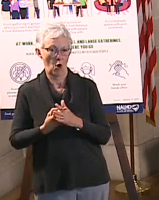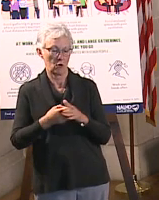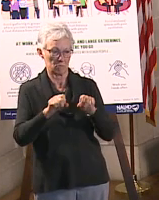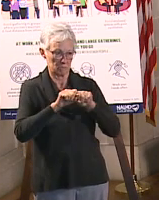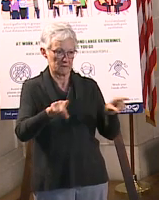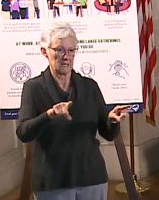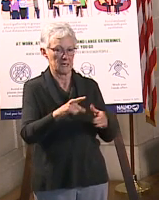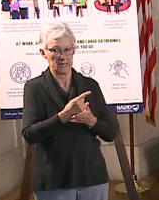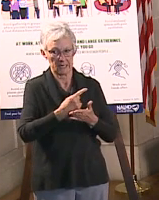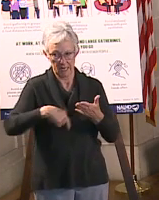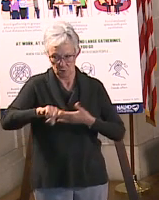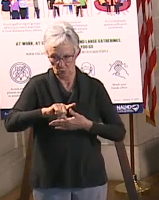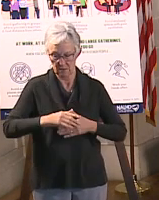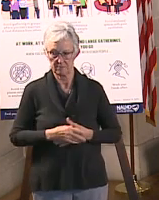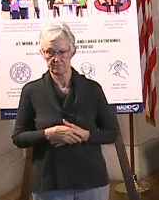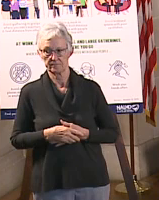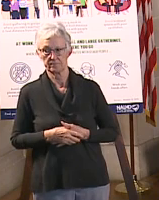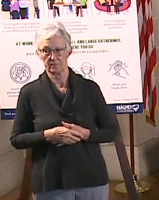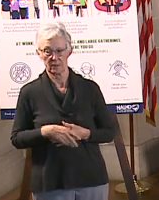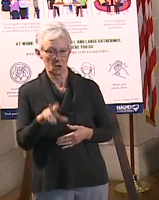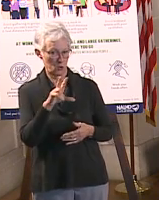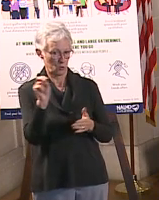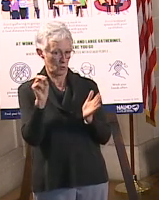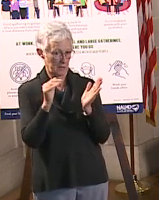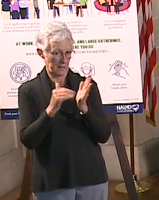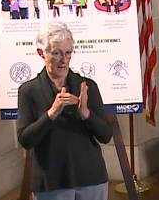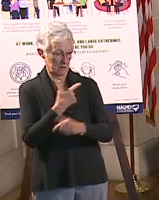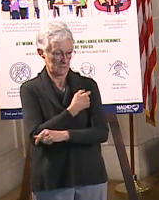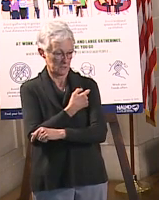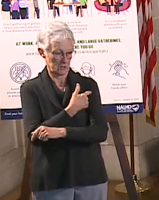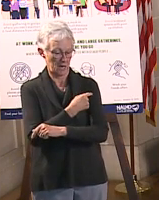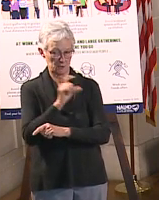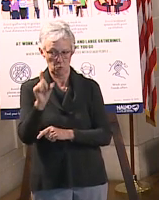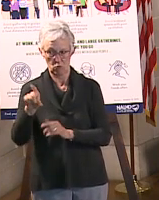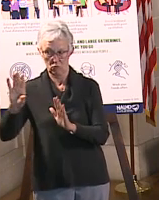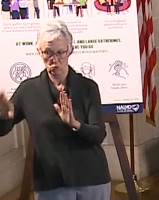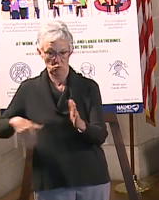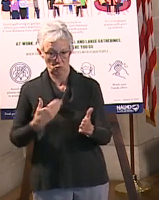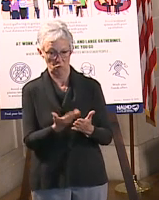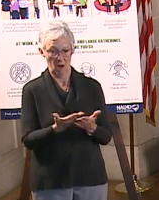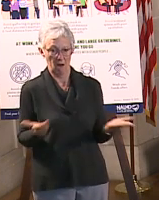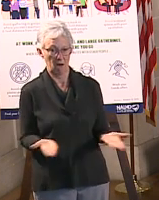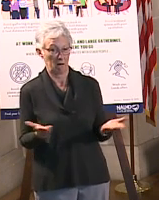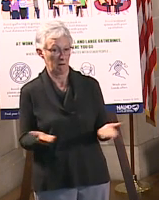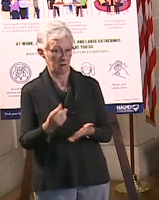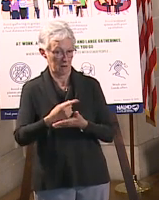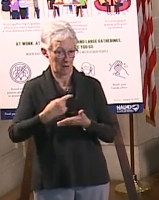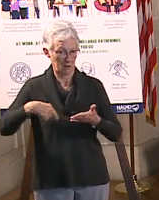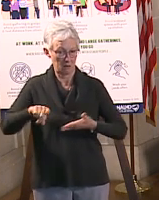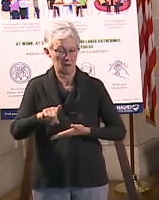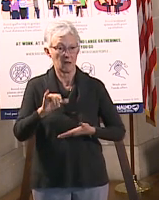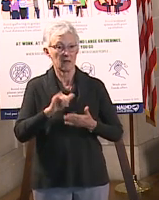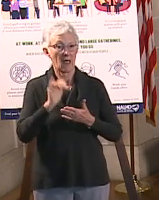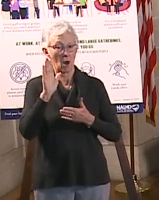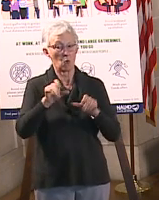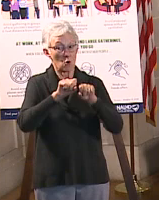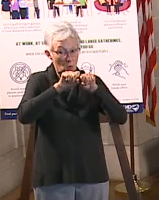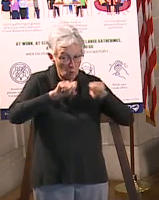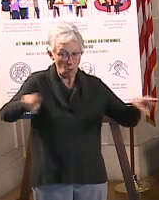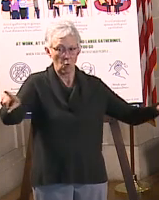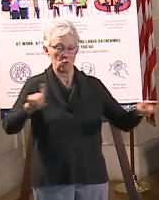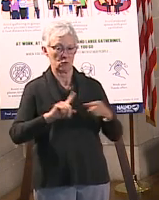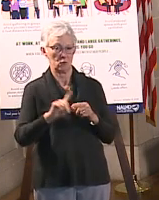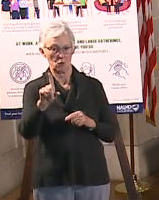32,400 doses of Moderna has been allocated to Nebraska for next week, and this will stretch to 112 hospitals,